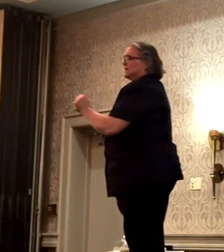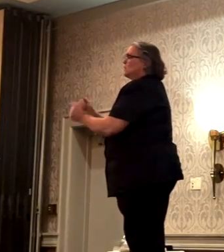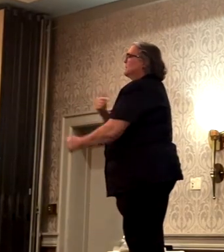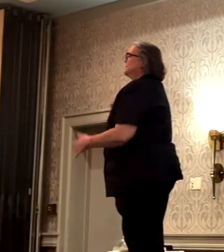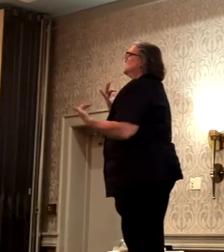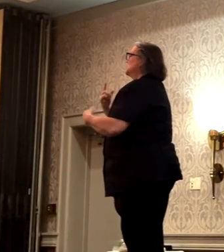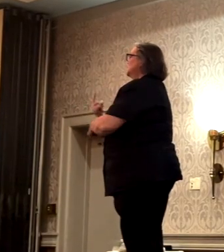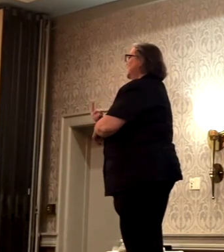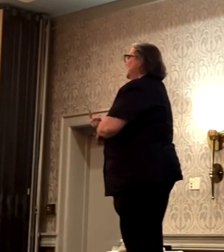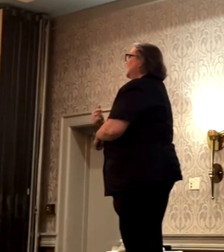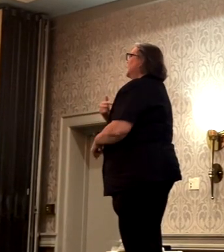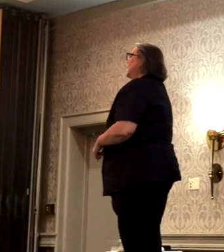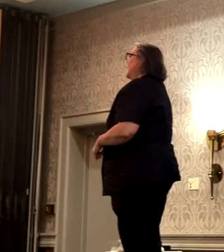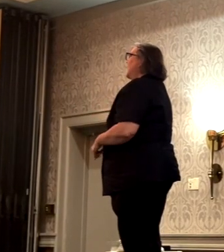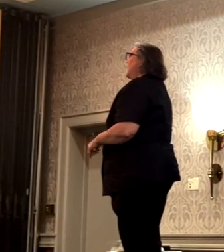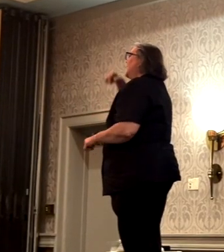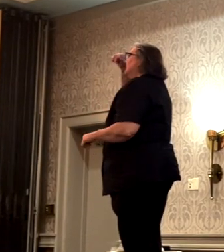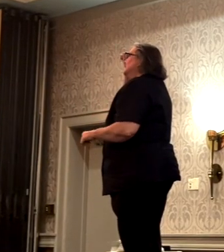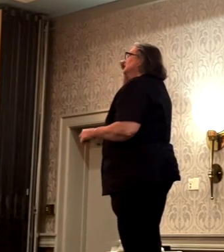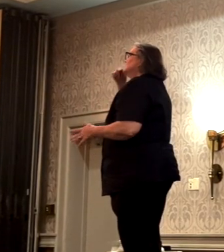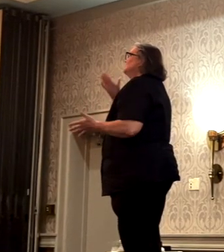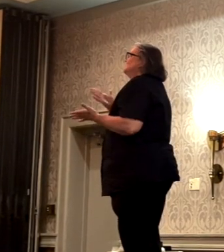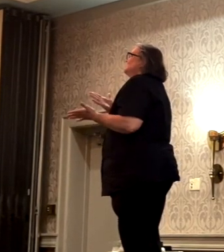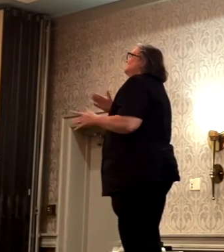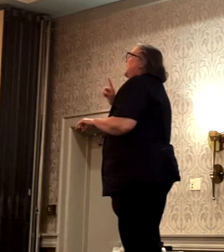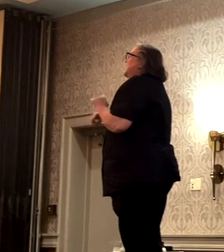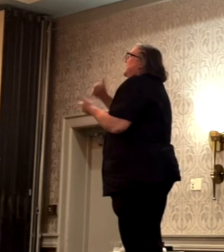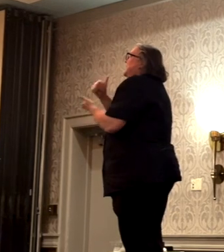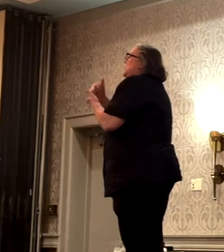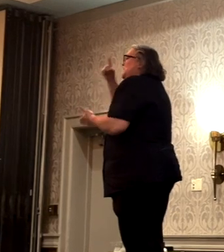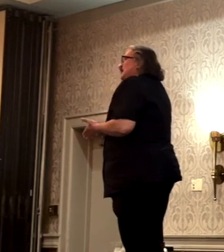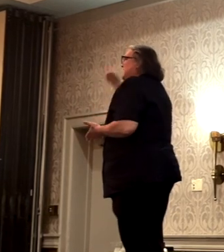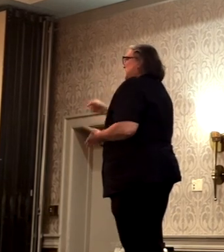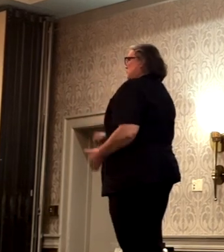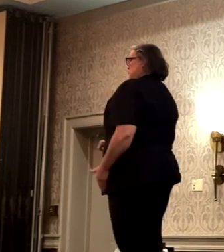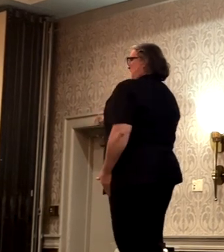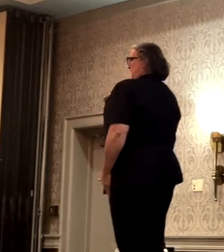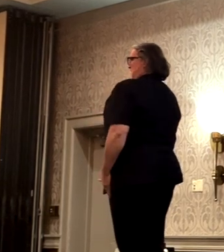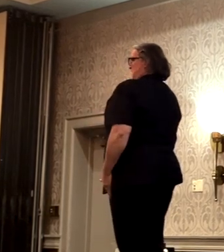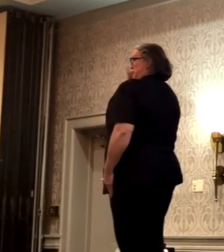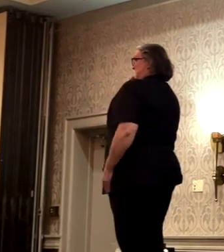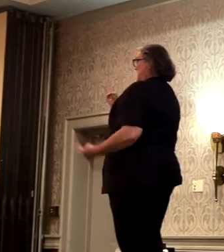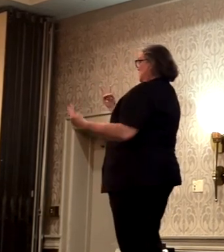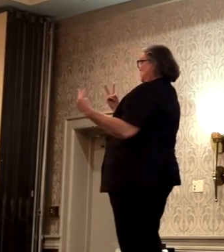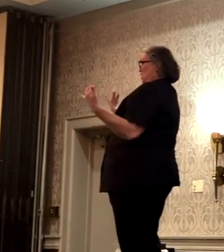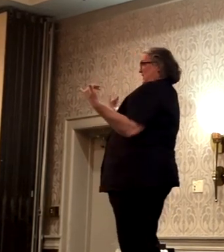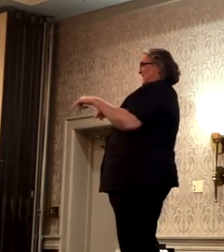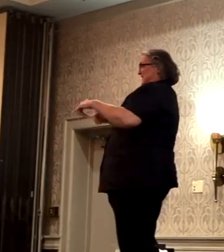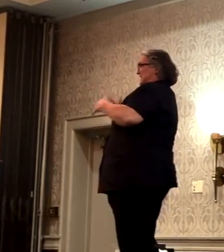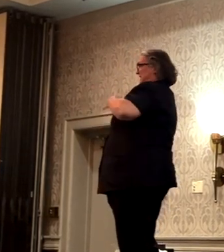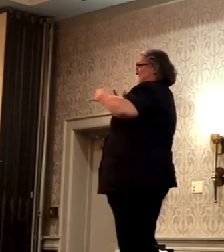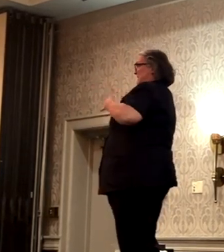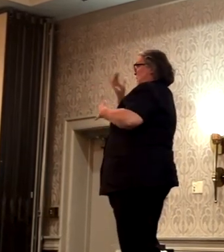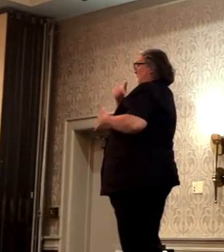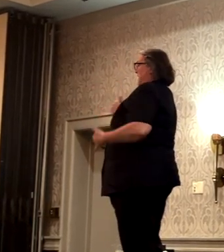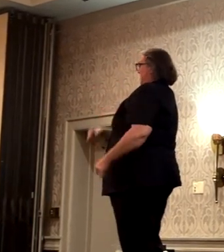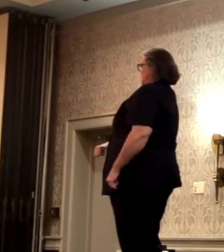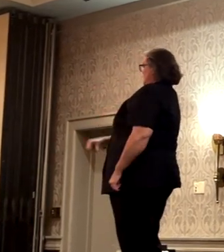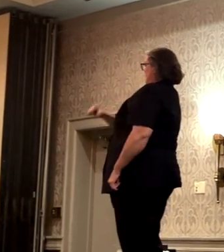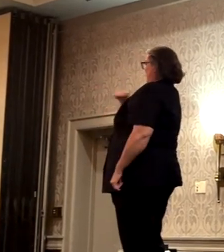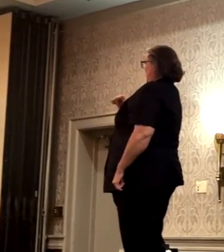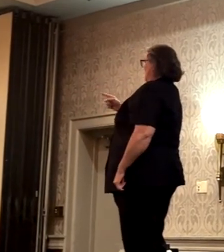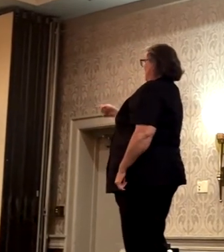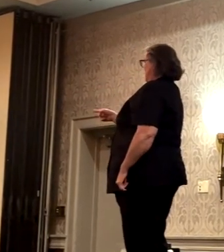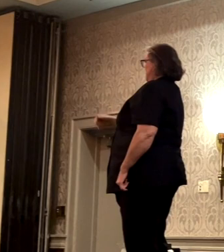I can't help but think how incredibly proud he would have been to be here tonight, because I am so very proud. And